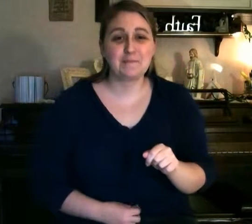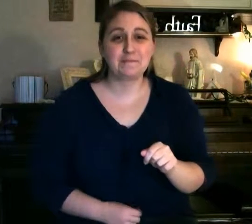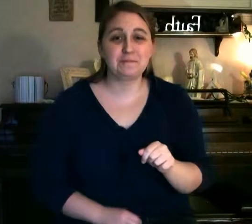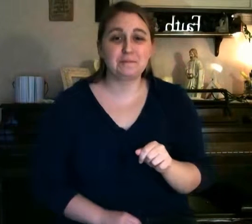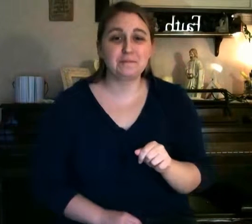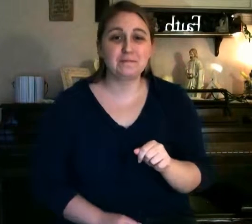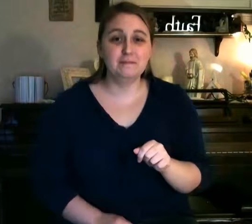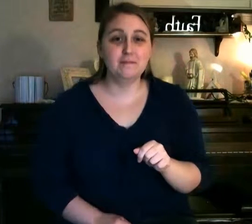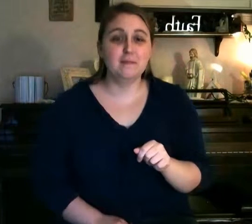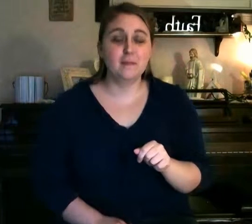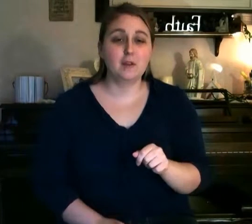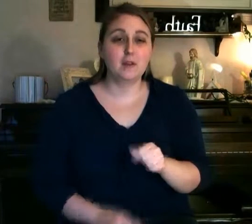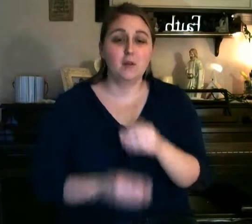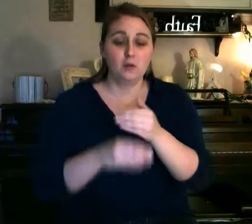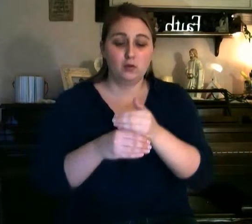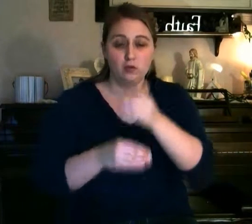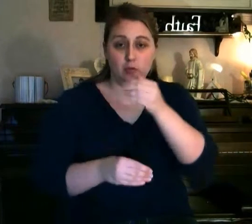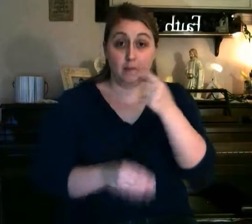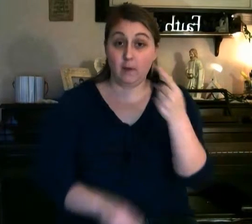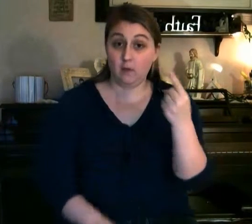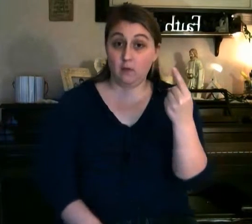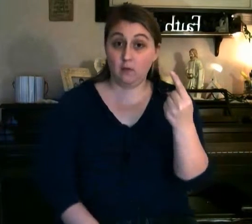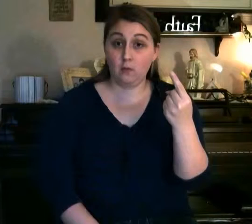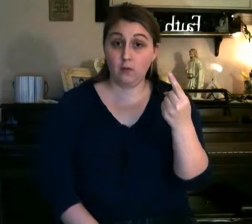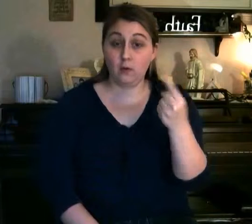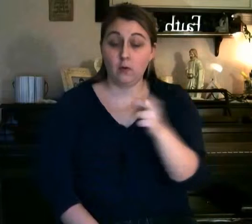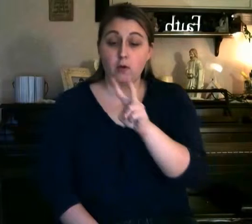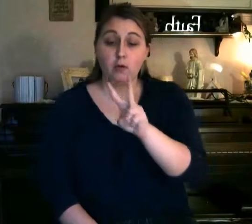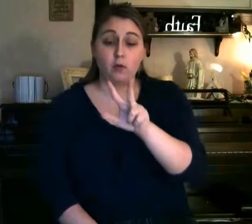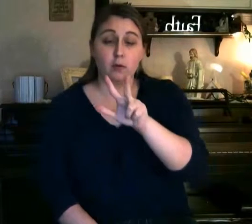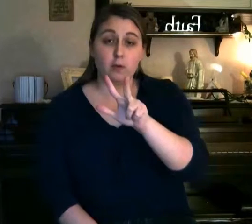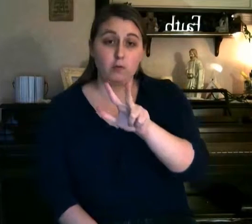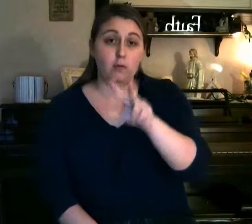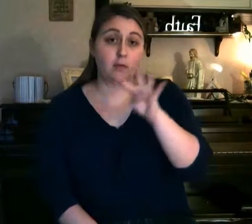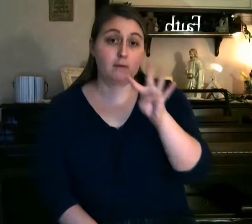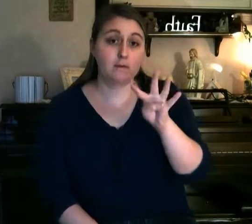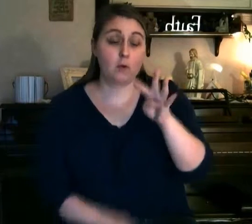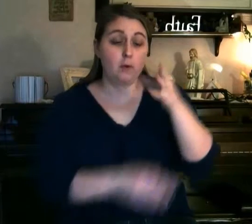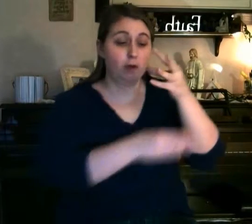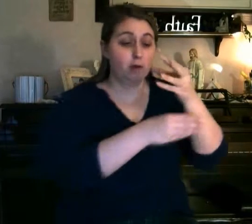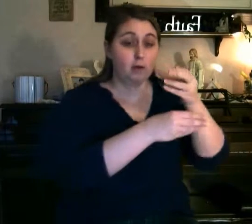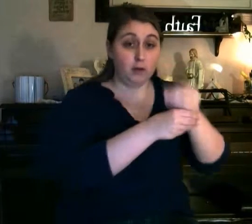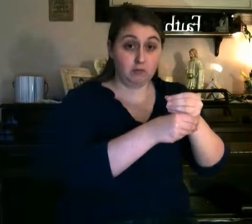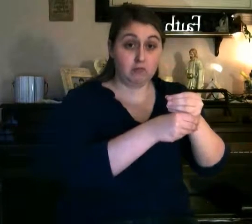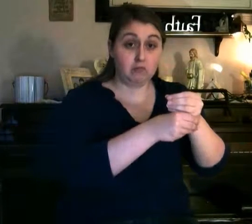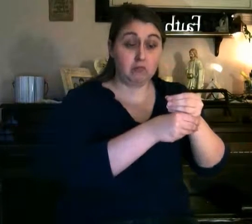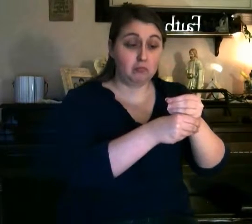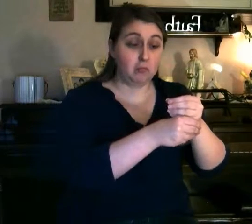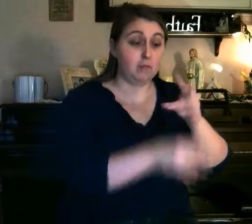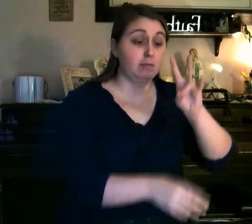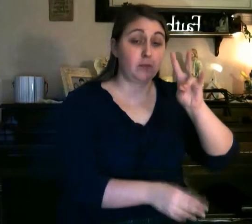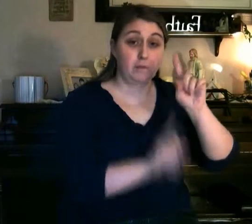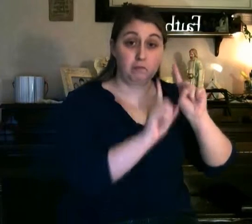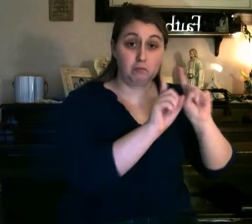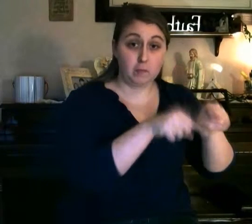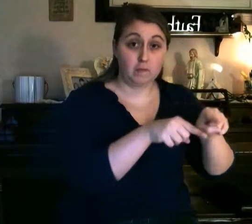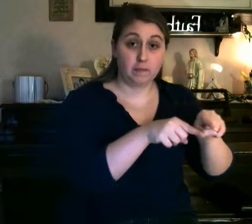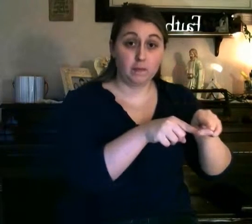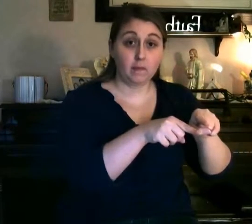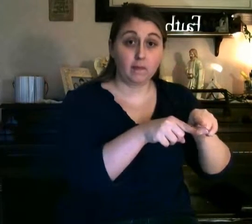Notice all we did was just increased it by 1, by 2, by 3, by 4, and then we ended up at 7. And that was our answer. We could do a couple of different ones.